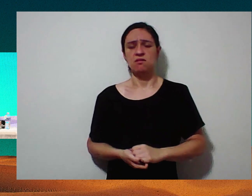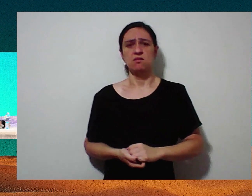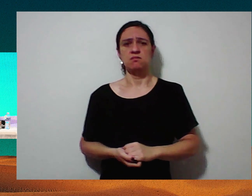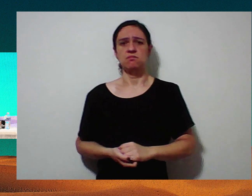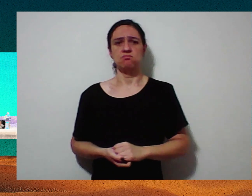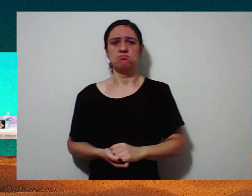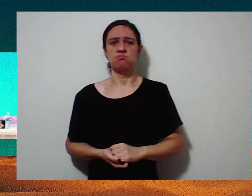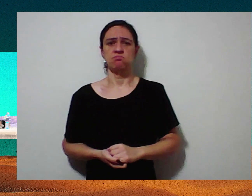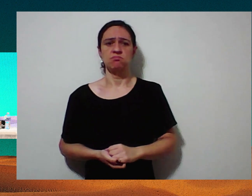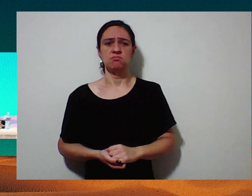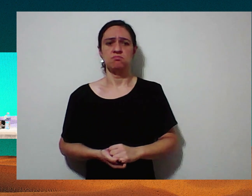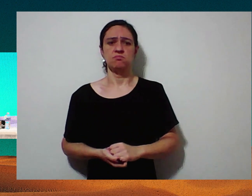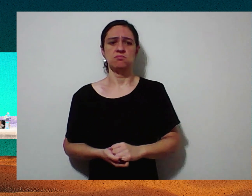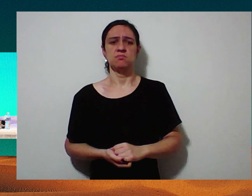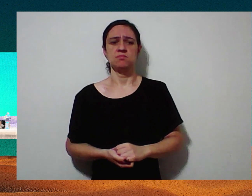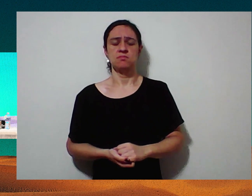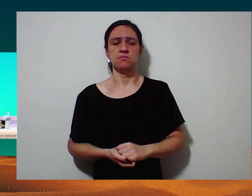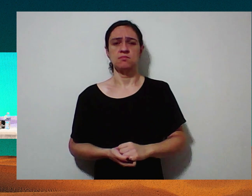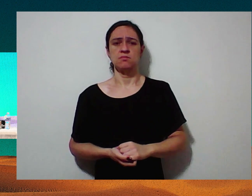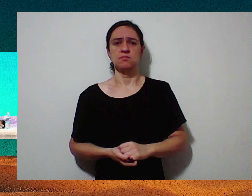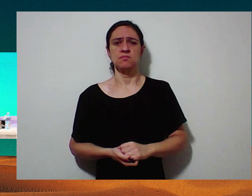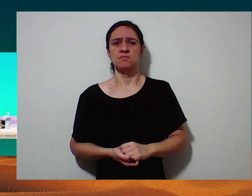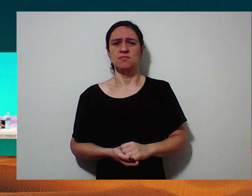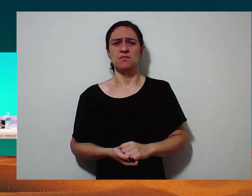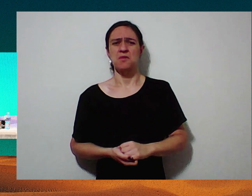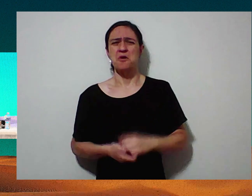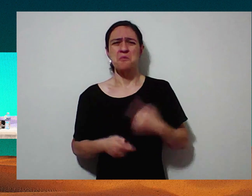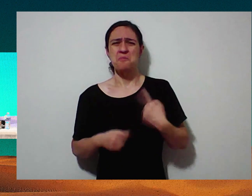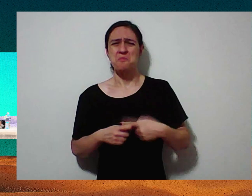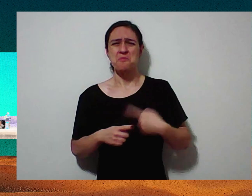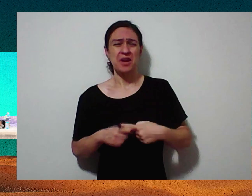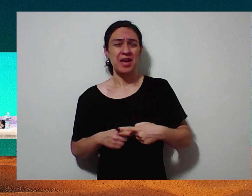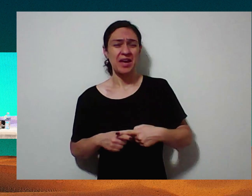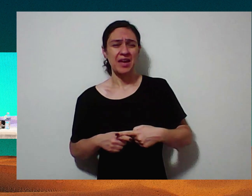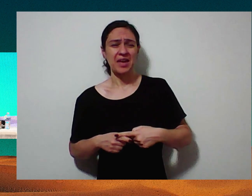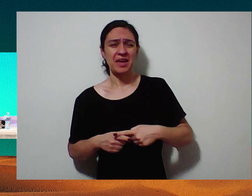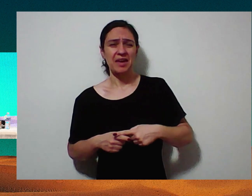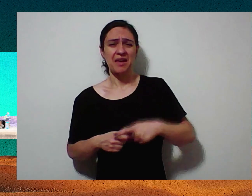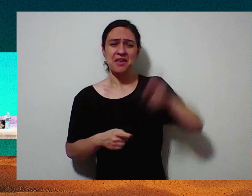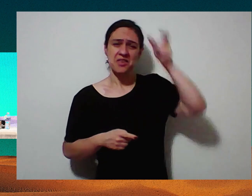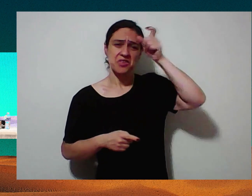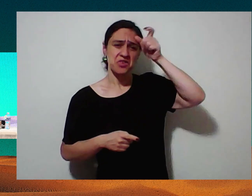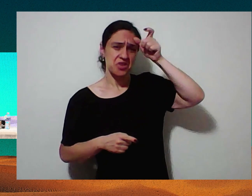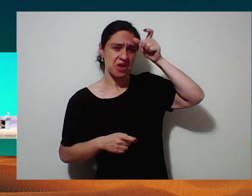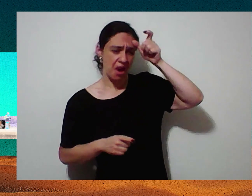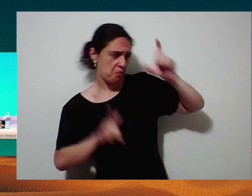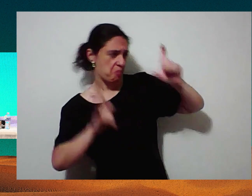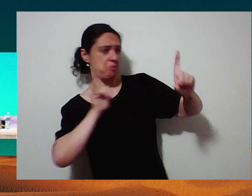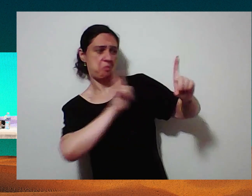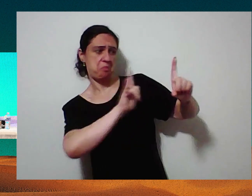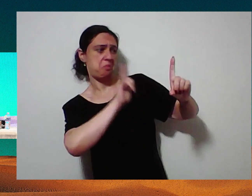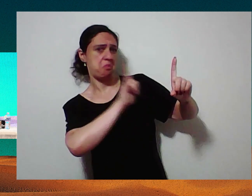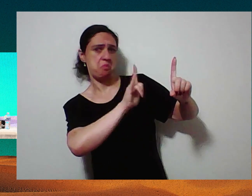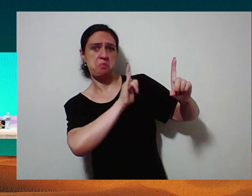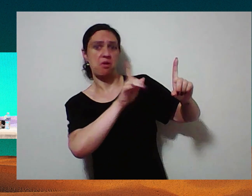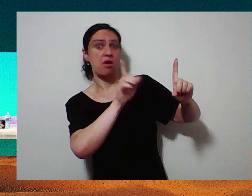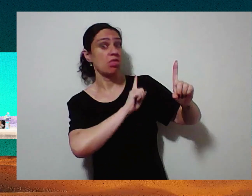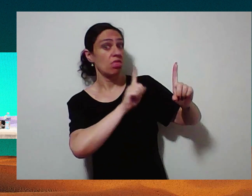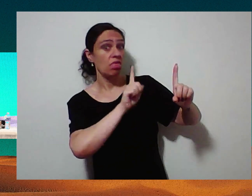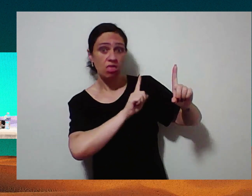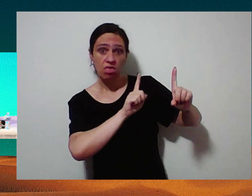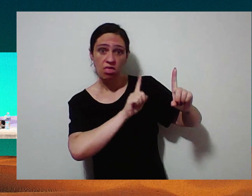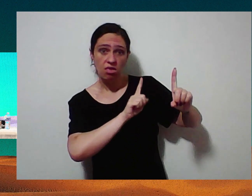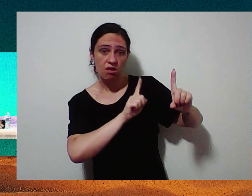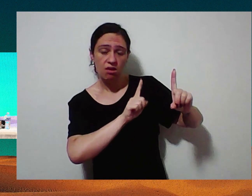Satanists. Mas não é porque eles gostam do diabo e de Satanás. But it is not because they like the devil, Satan. Desde